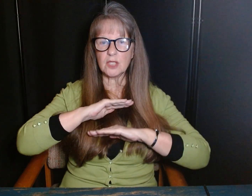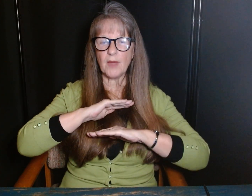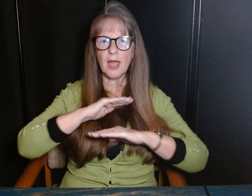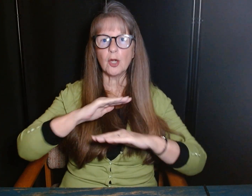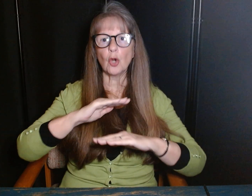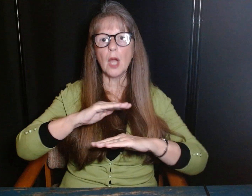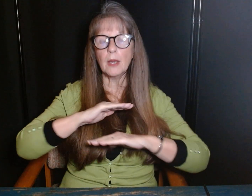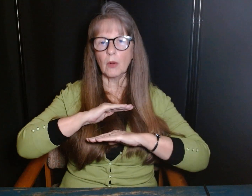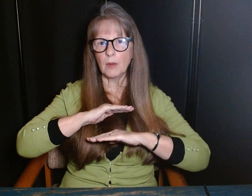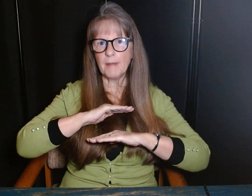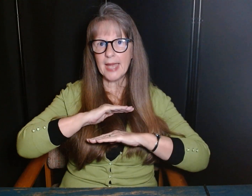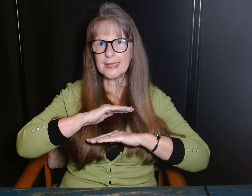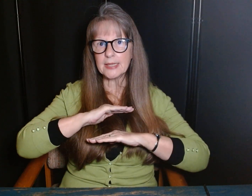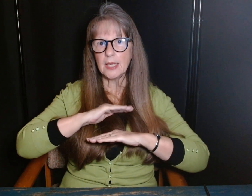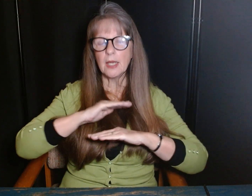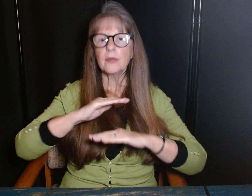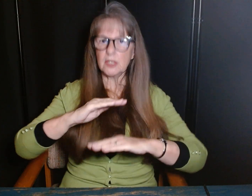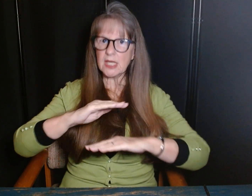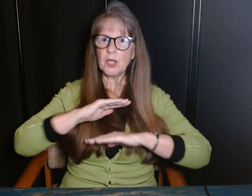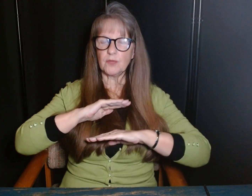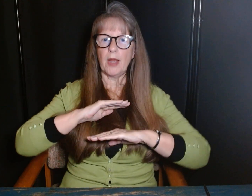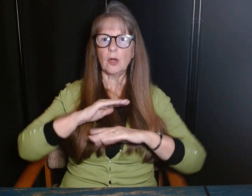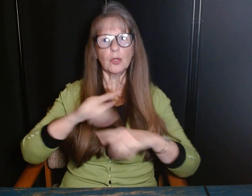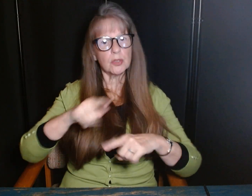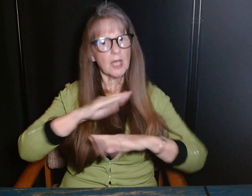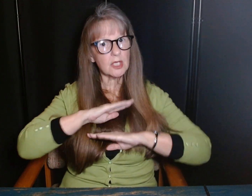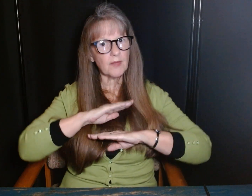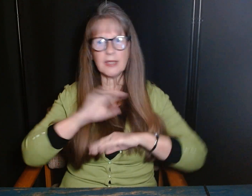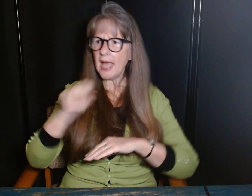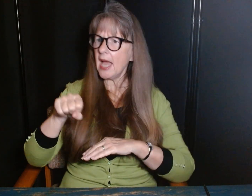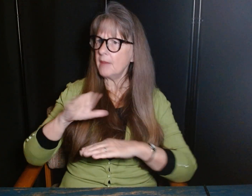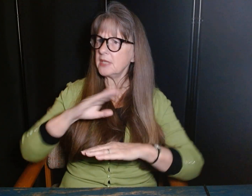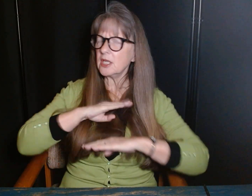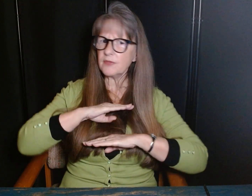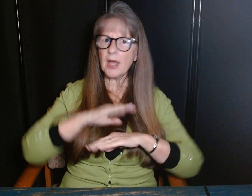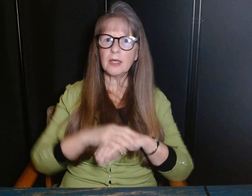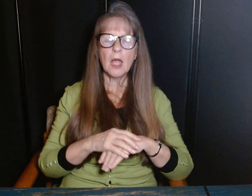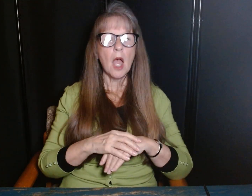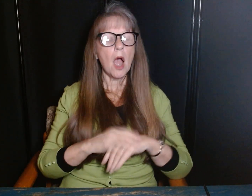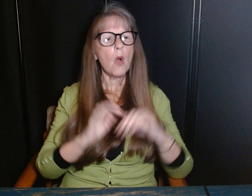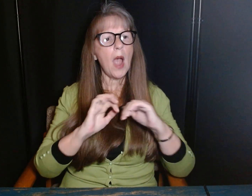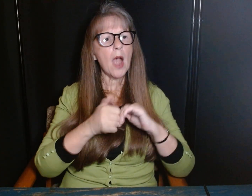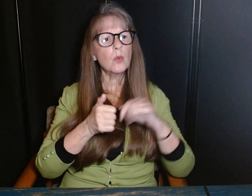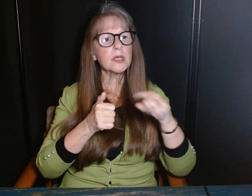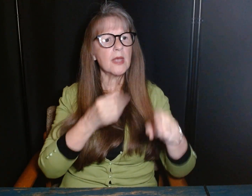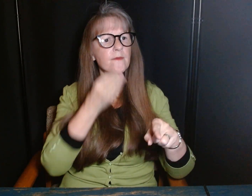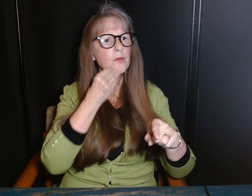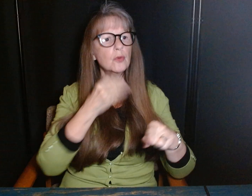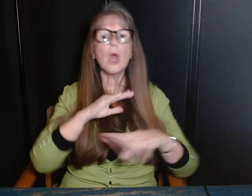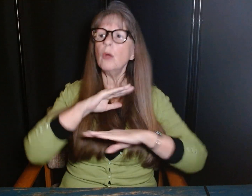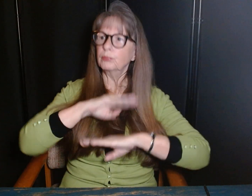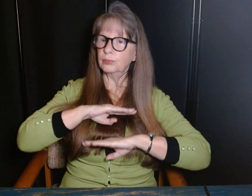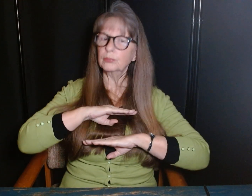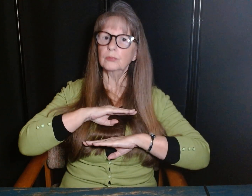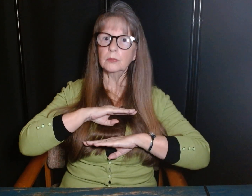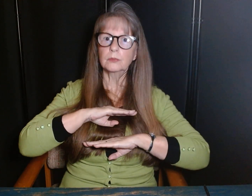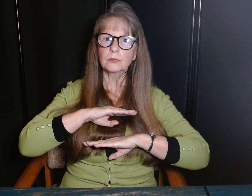satisfied or met. This is satisfied. Are you satisfied? Yeah, I'm satisfied. Oh, how was that food? Oh, it